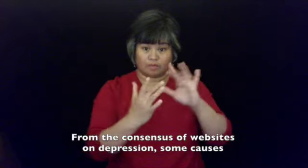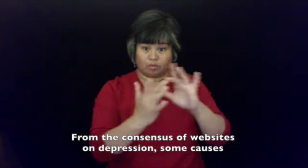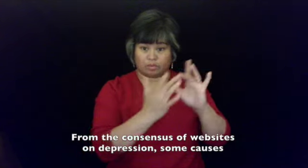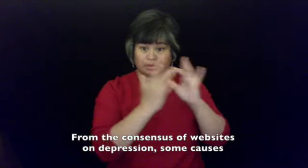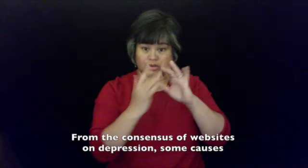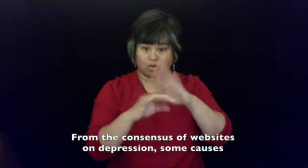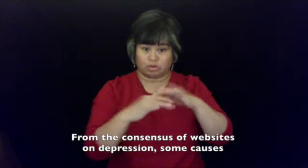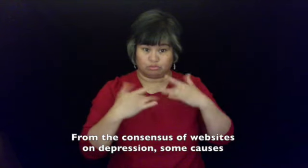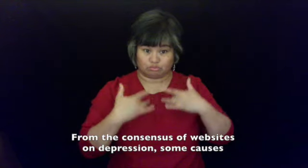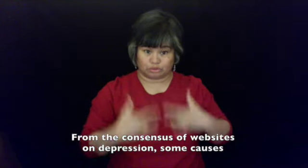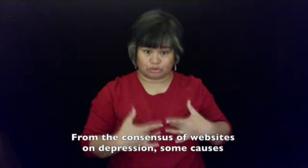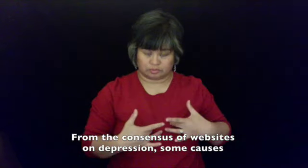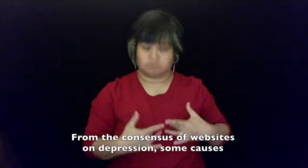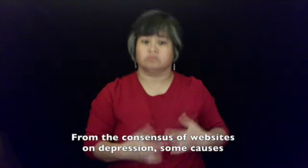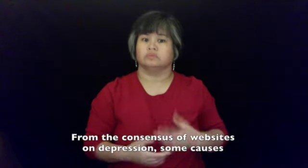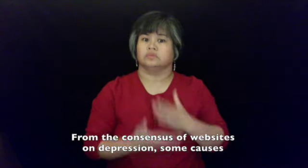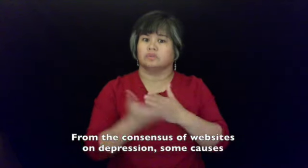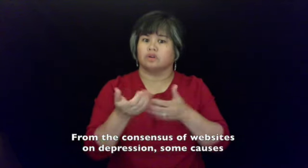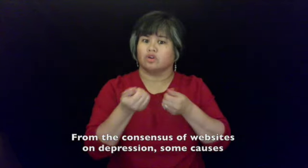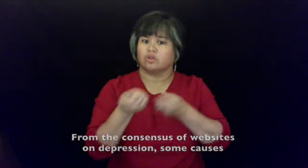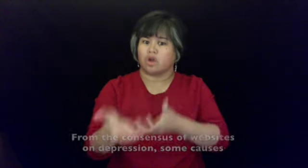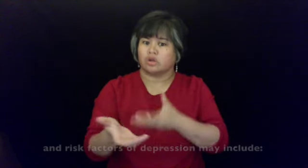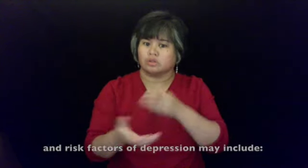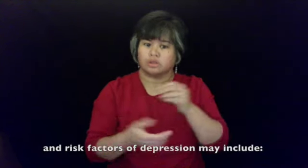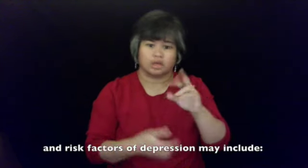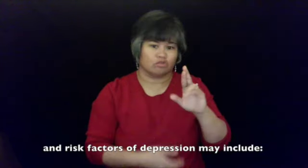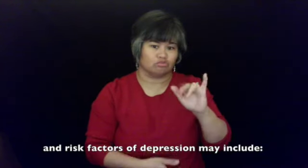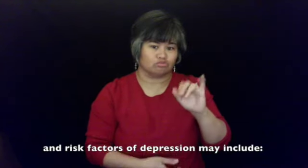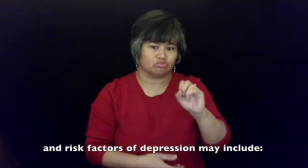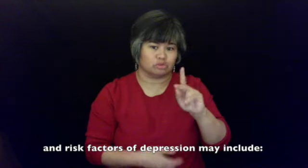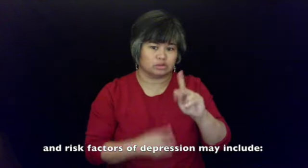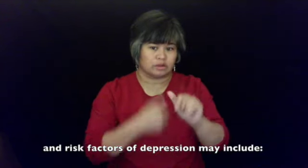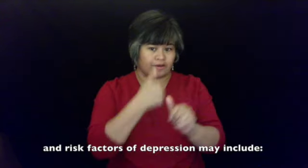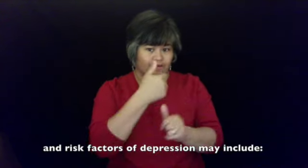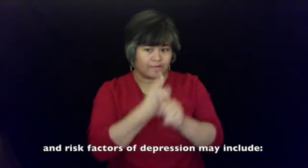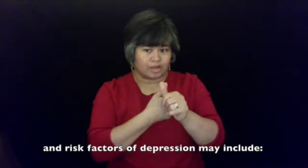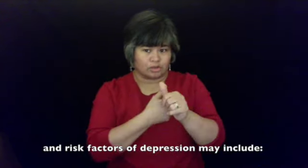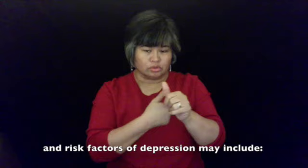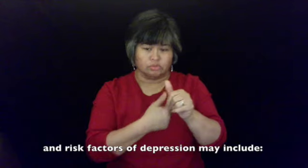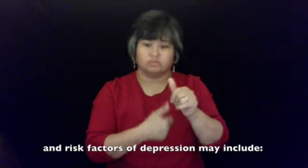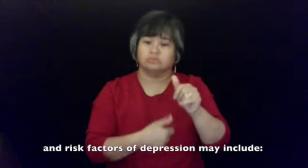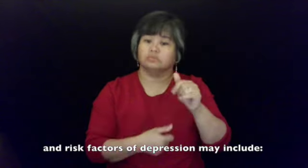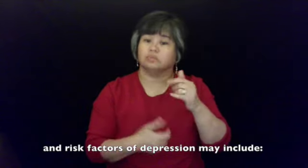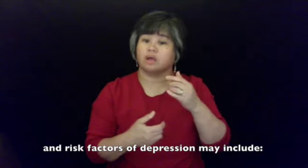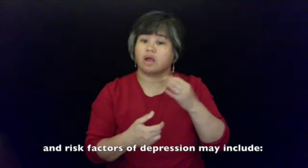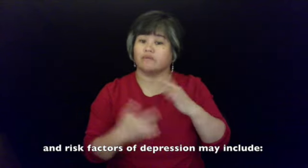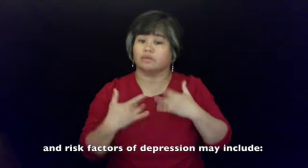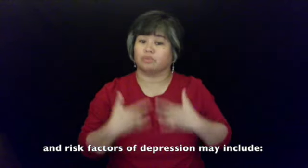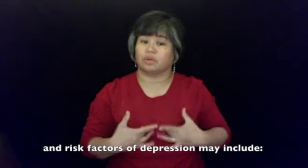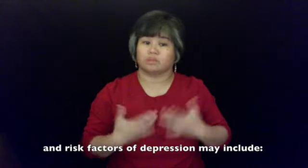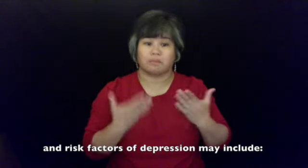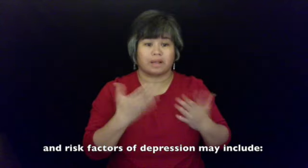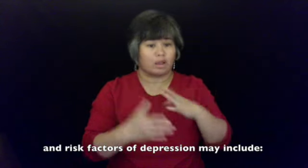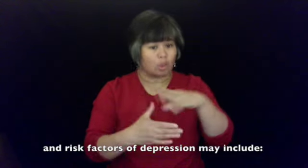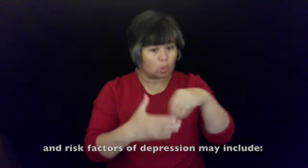From the consensus of websites on depression, some causes and risk factors of depression may include